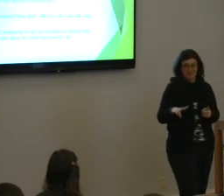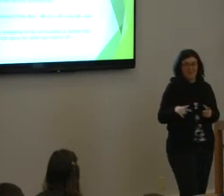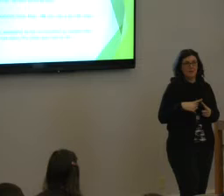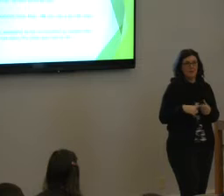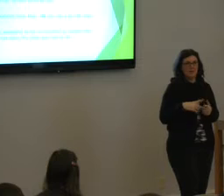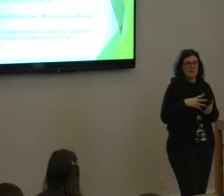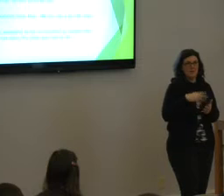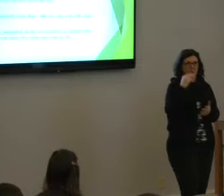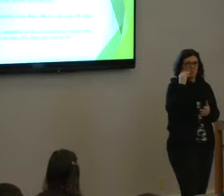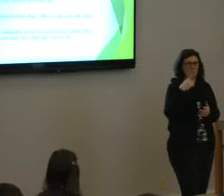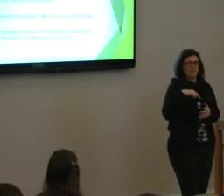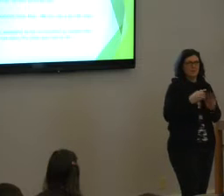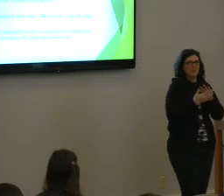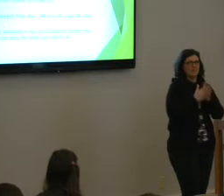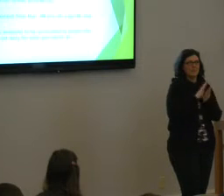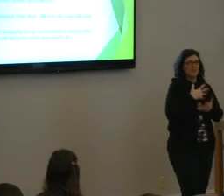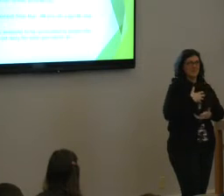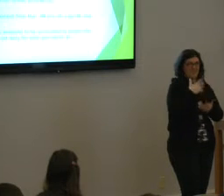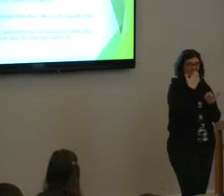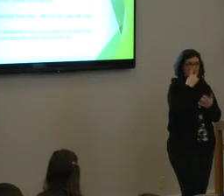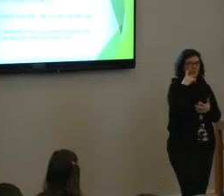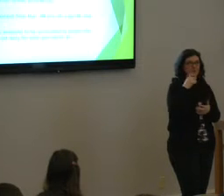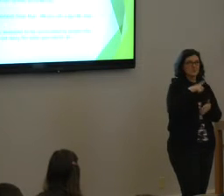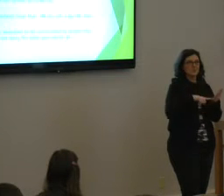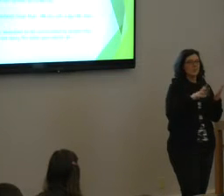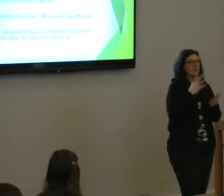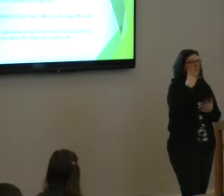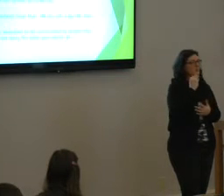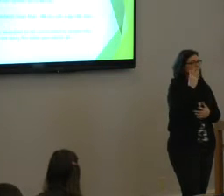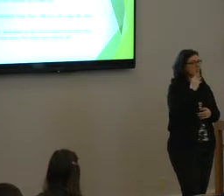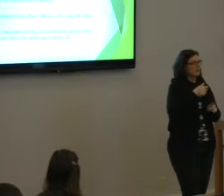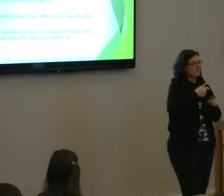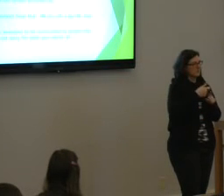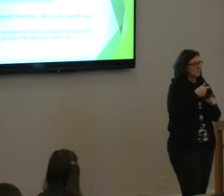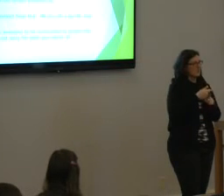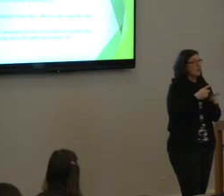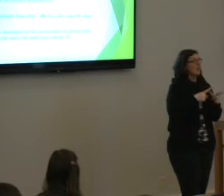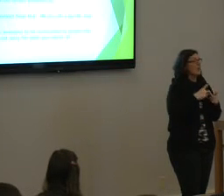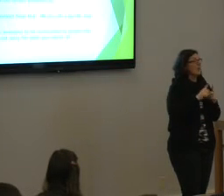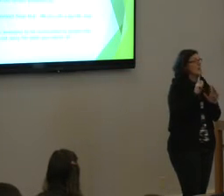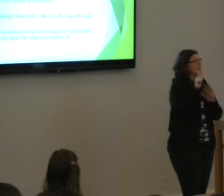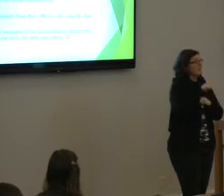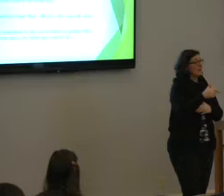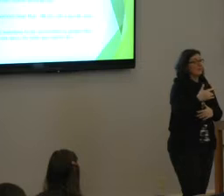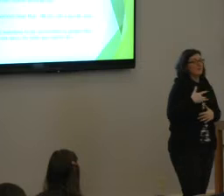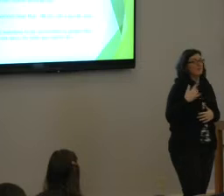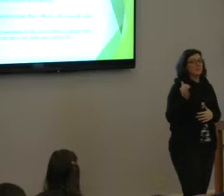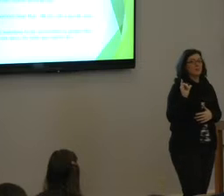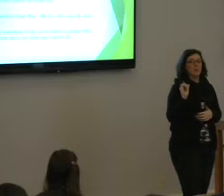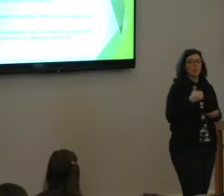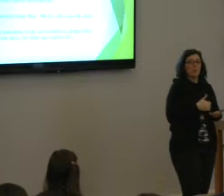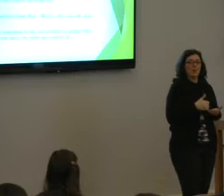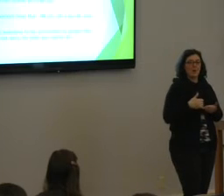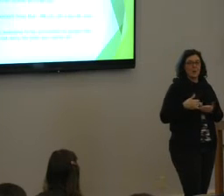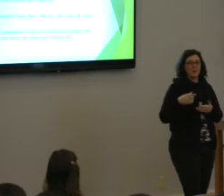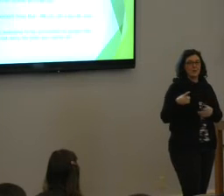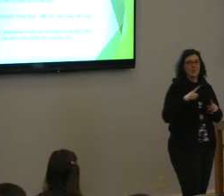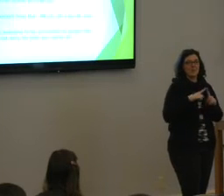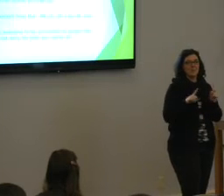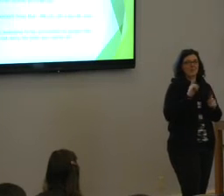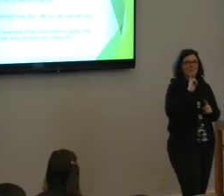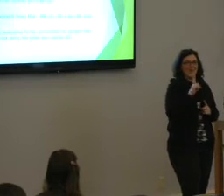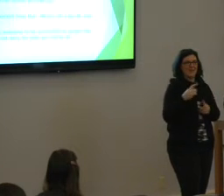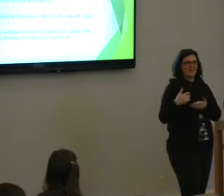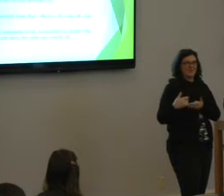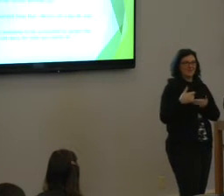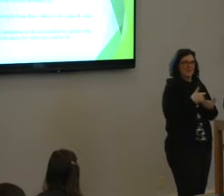know people and get angry because of what they faced, and then to feeling like we're maybe doing something for them, but they're doing